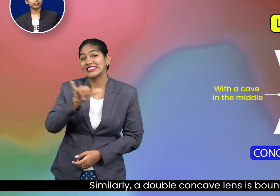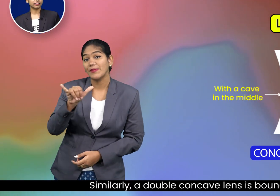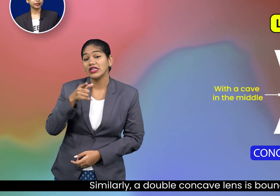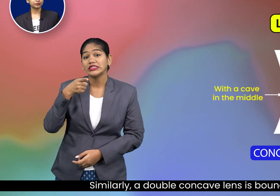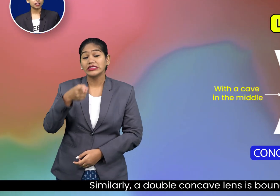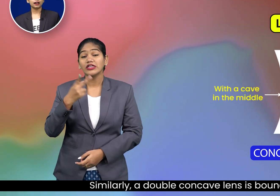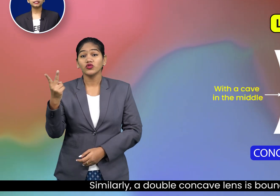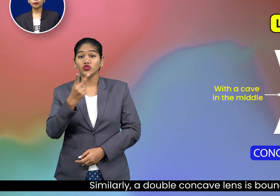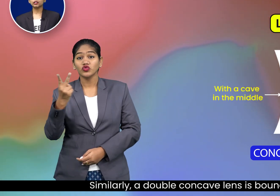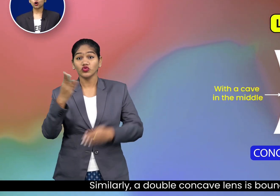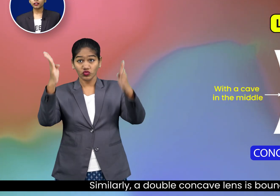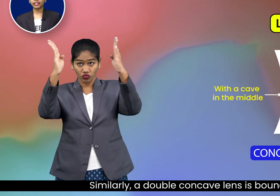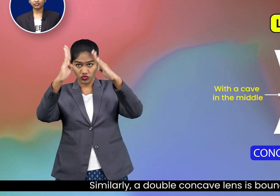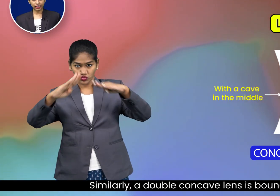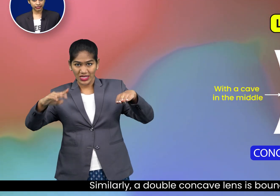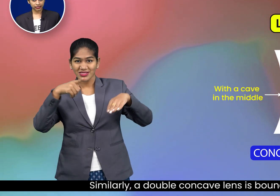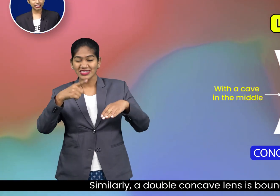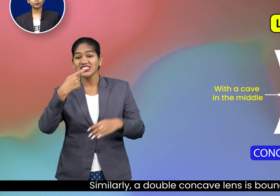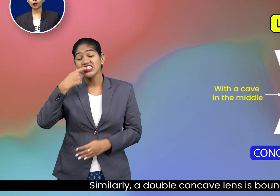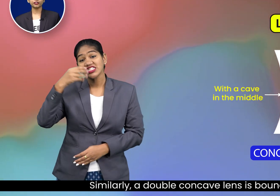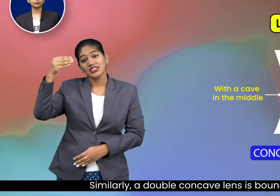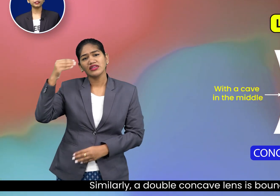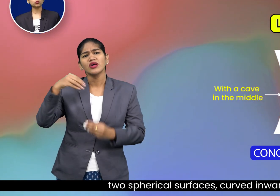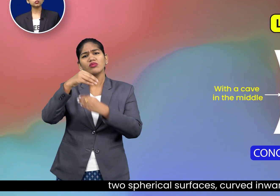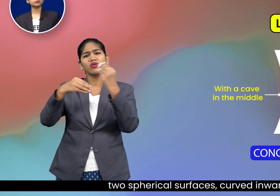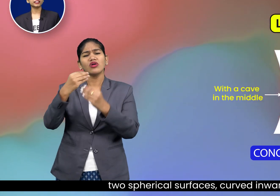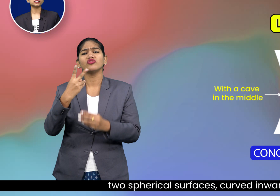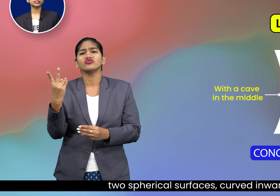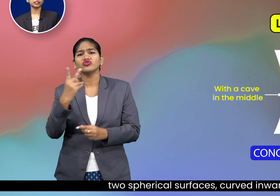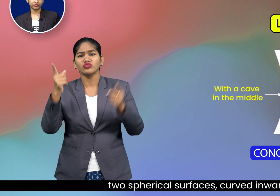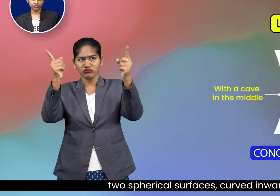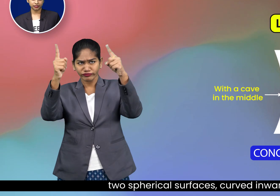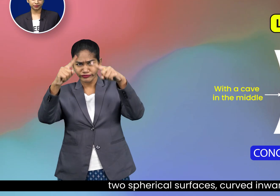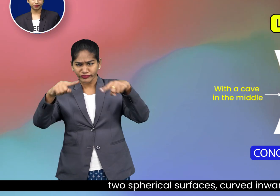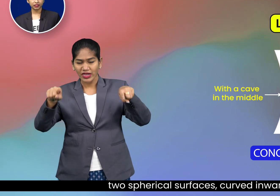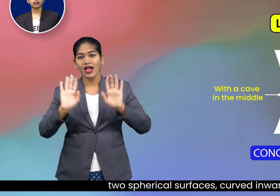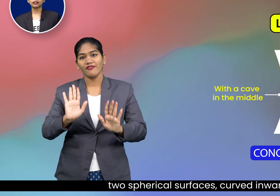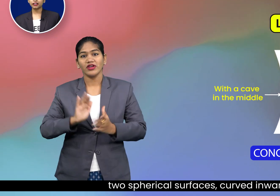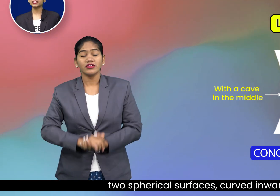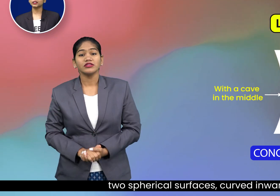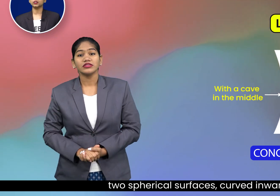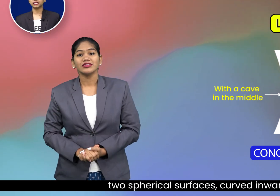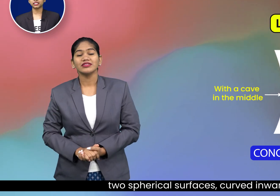Similarly, a double concave lens is bounded by two spherical surfaces, curved inwards.